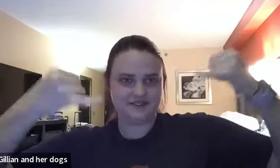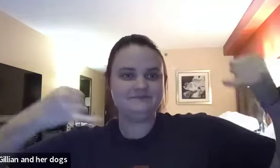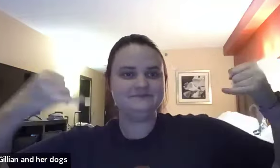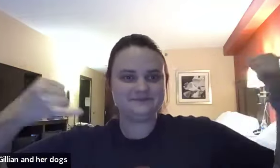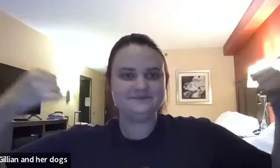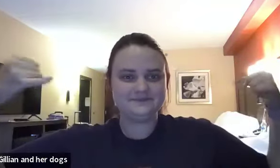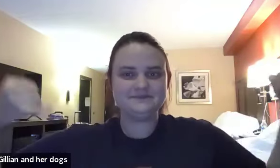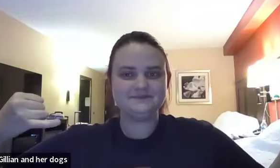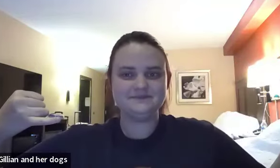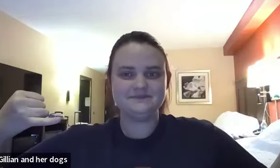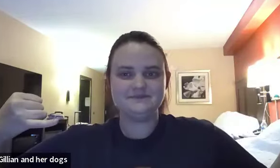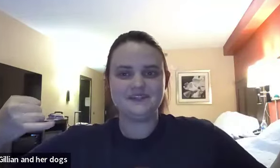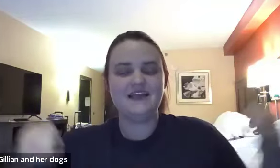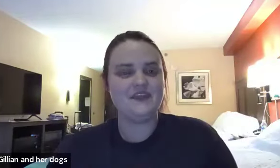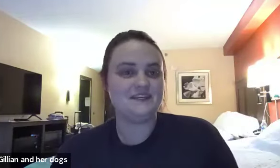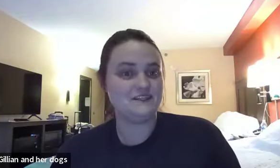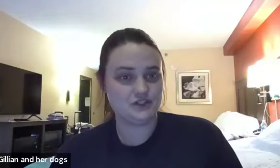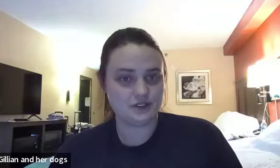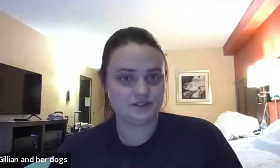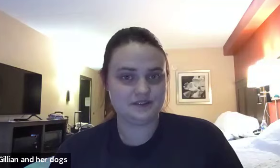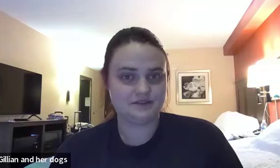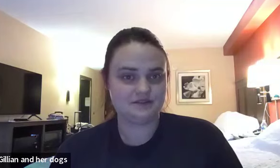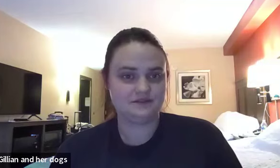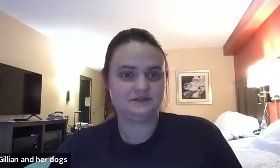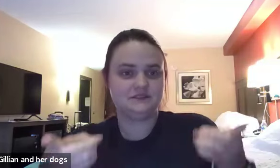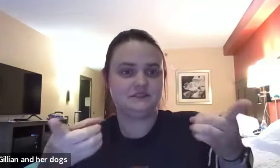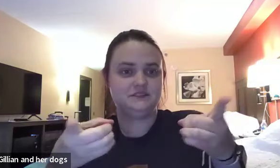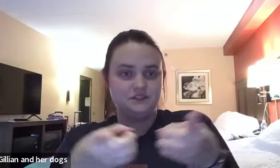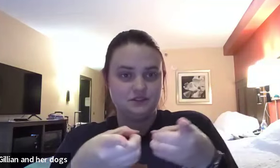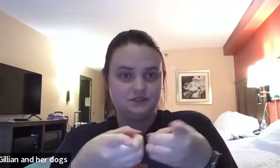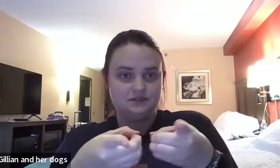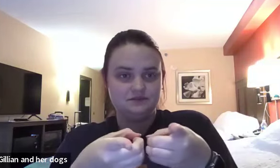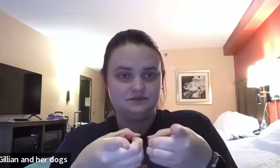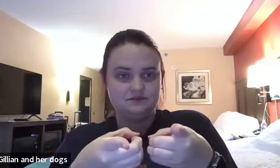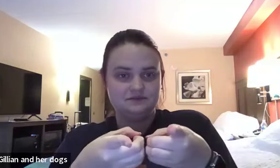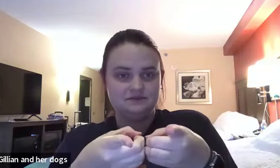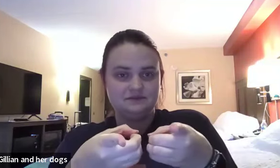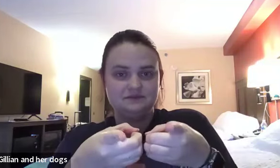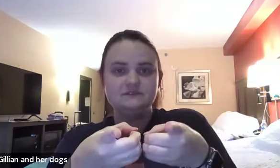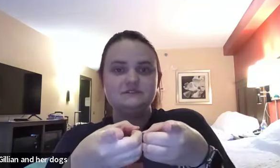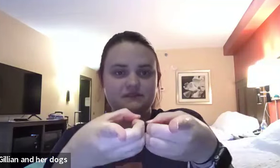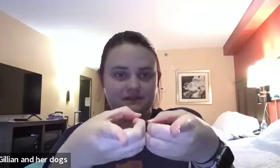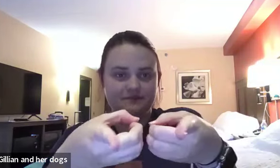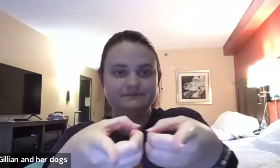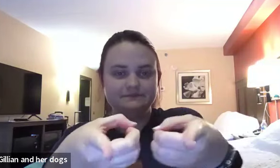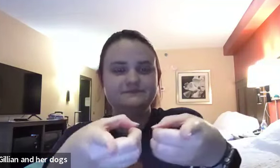pasta. And then dessert, dessert, dessert.